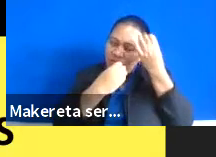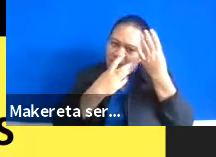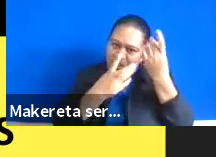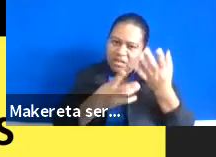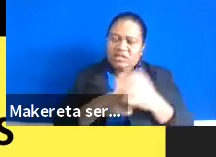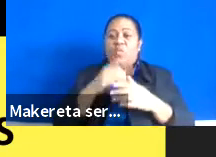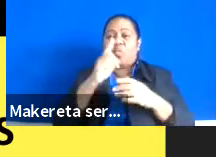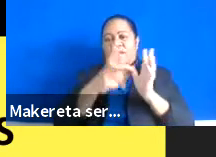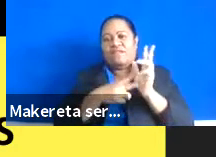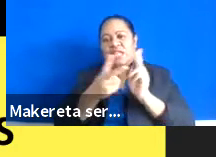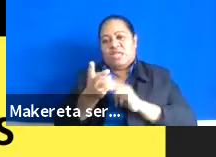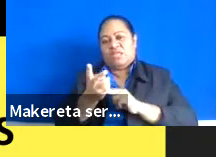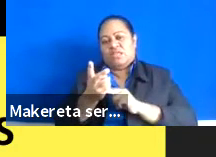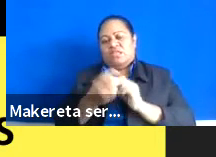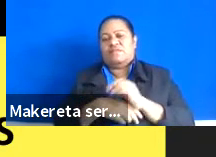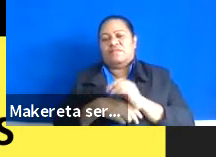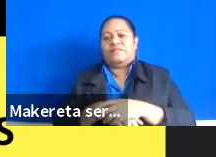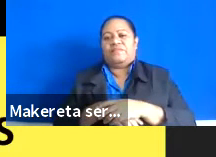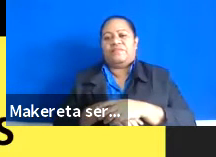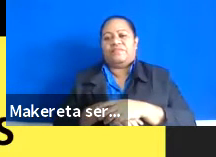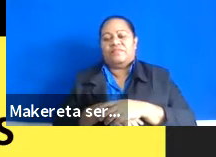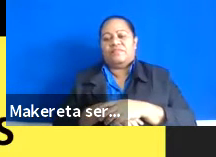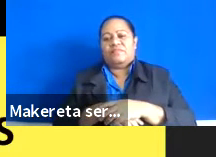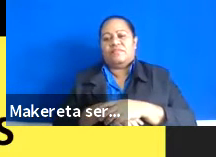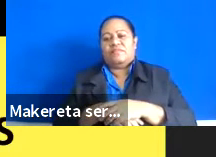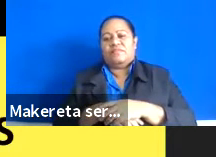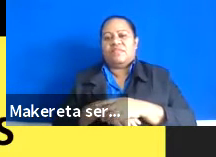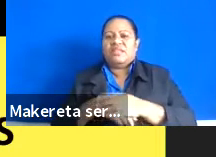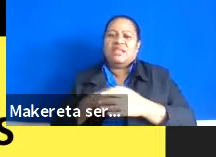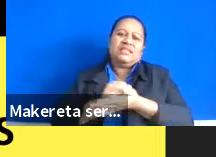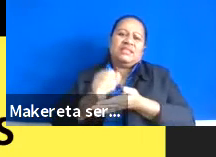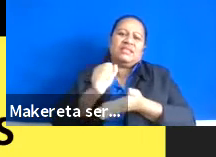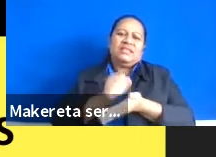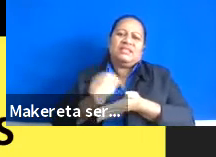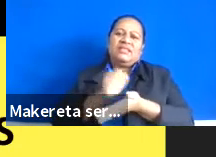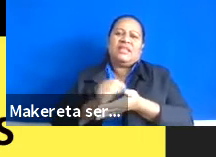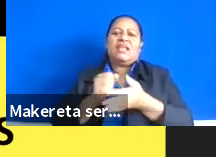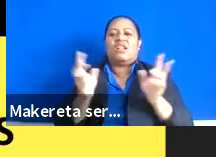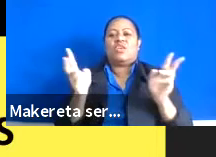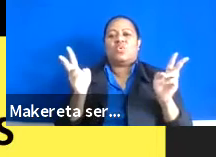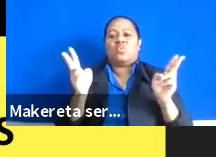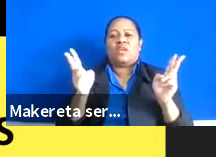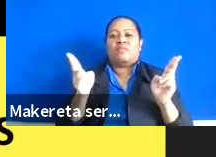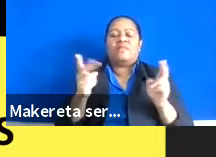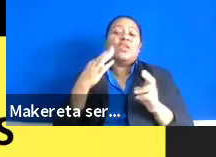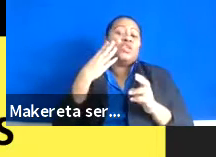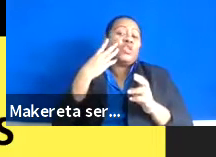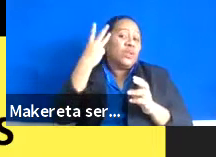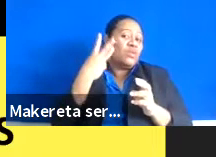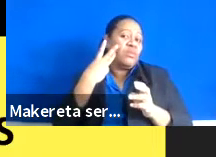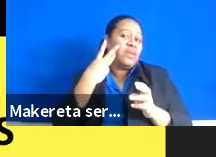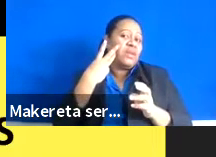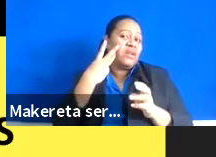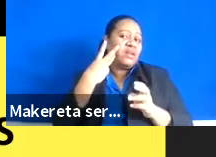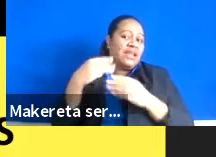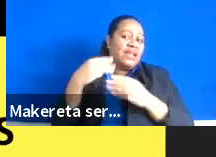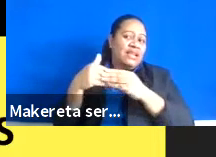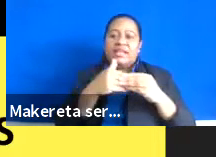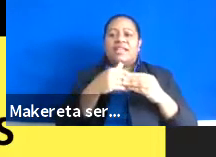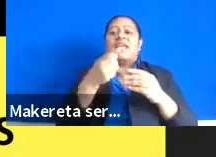that they were selling, they normally sold crabs. But after women took the leadership and men supported them,